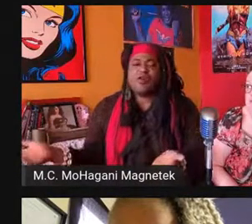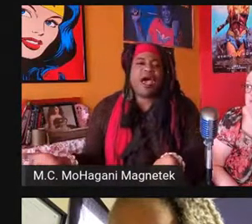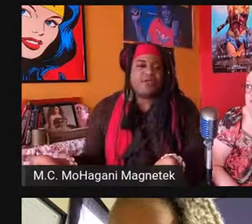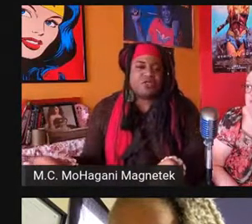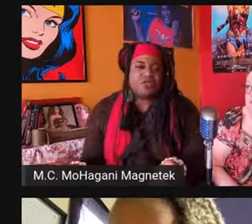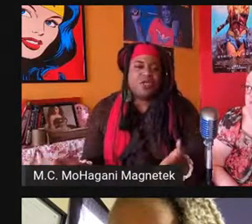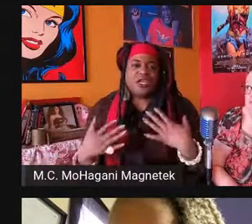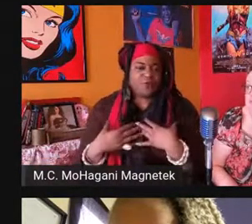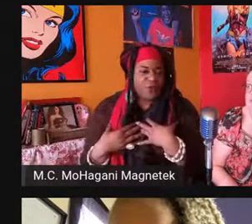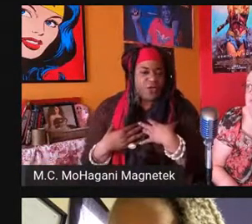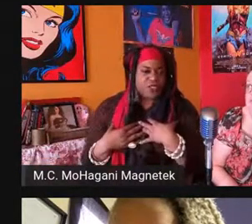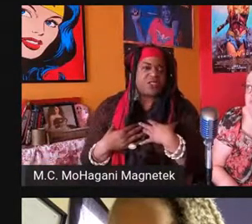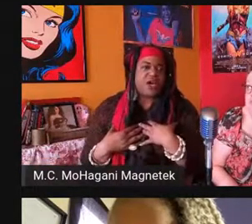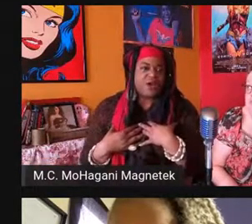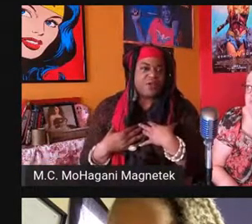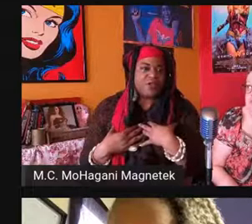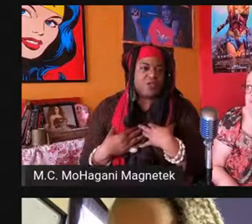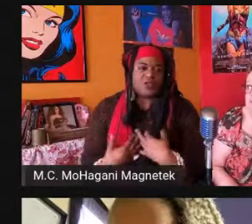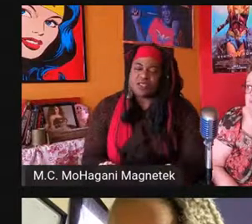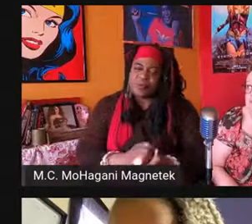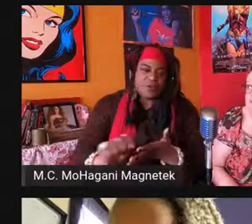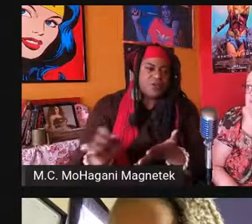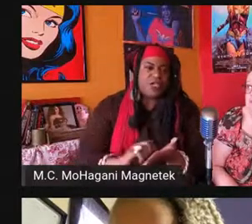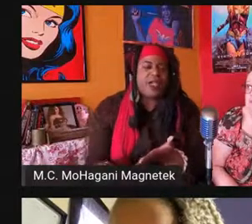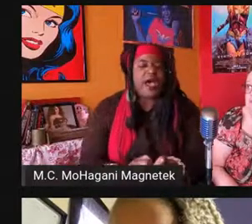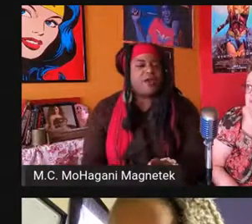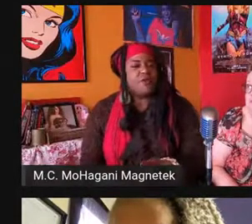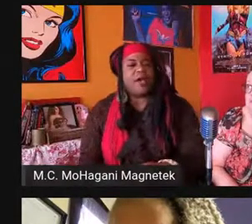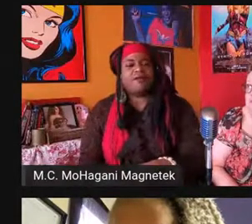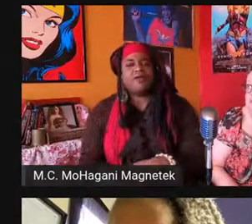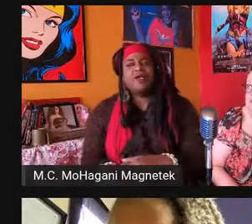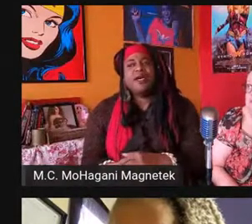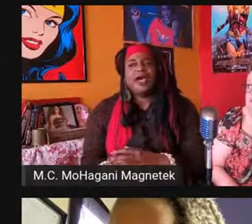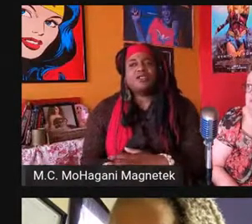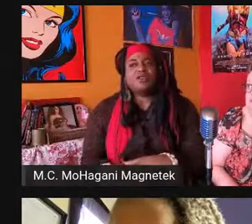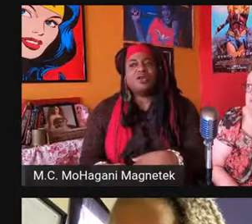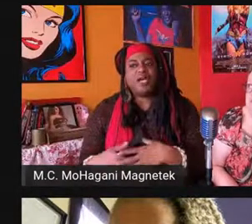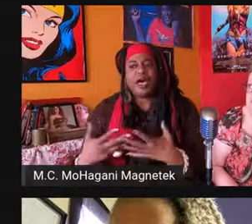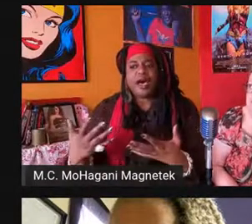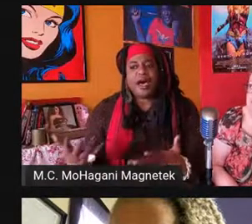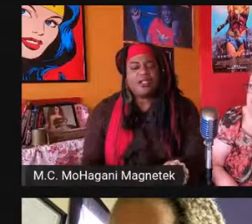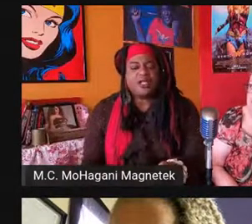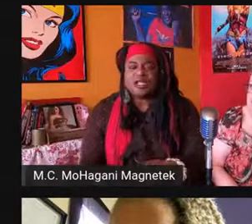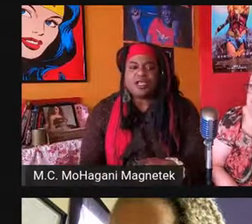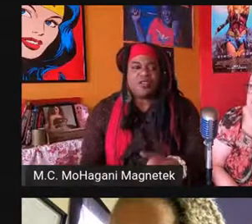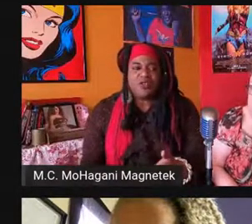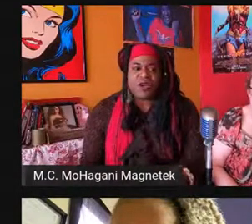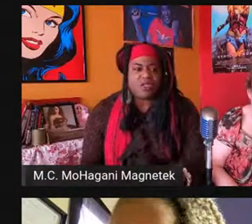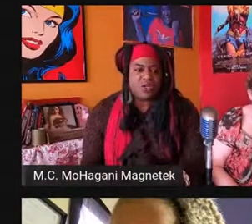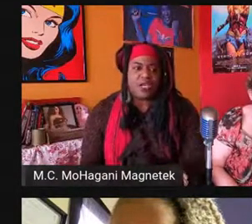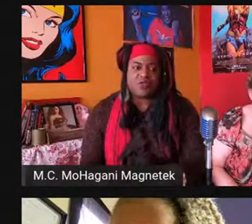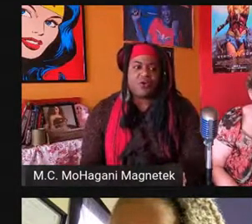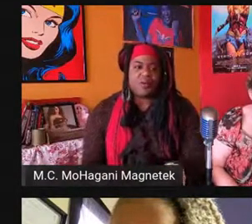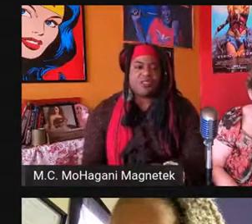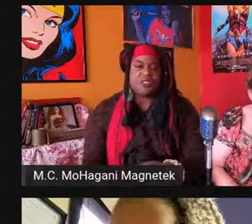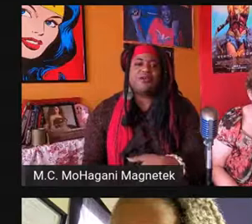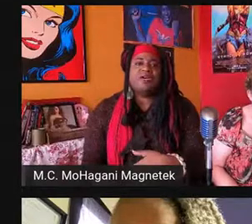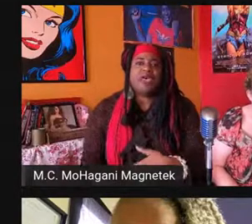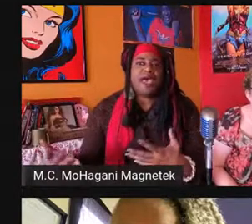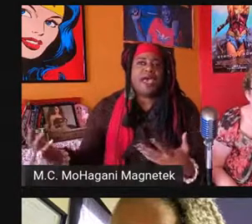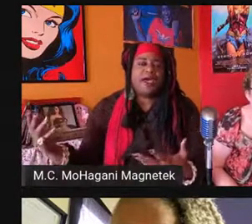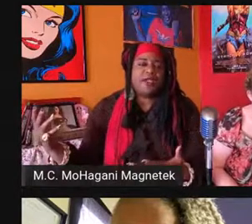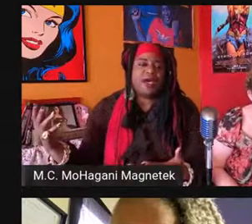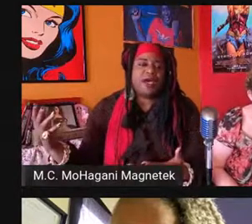You don't have to. It's for yourself, you know? It's like, boom, get it out or whatever. And so, yeah, I think it's very